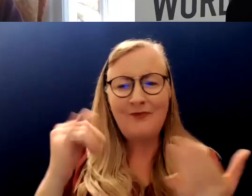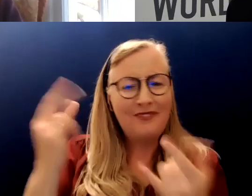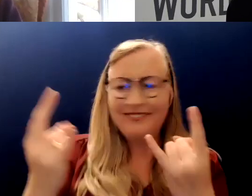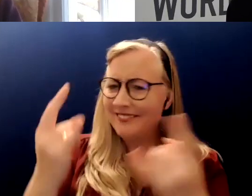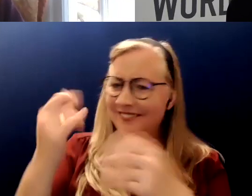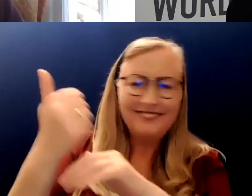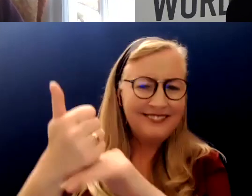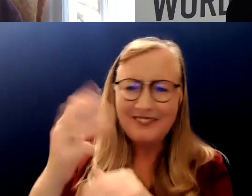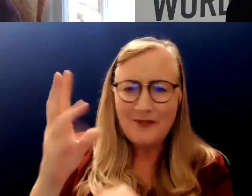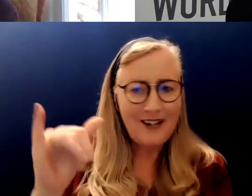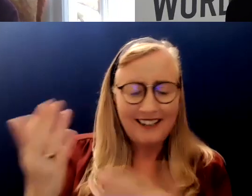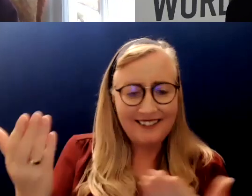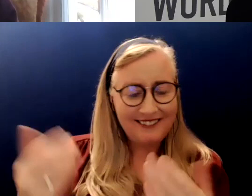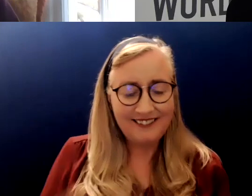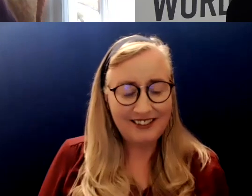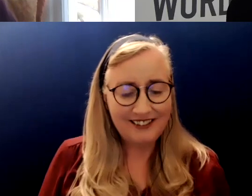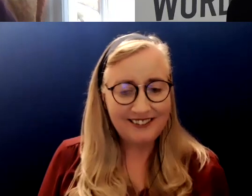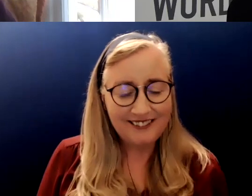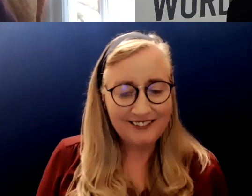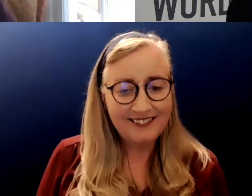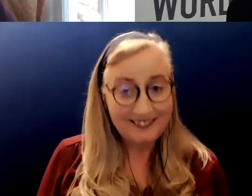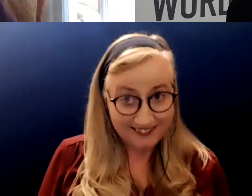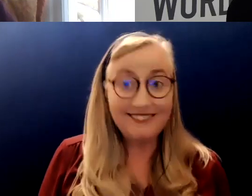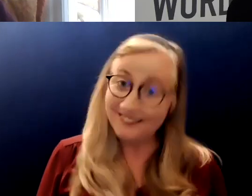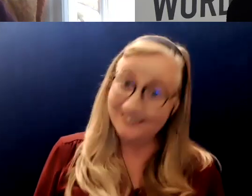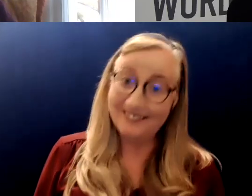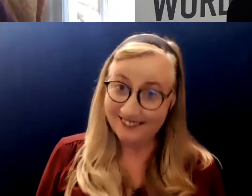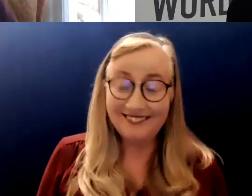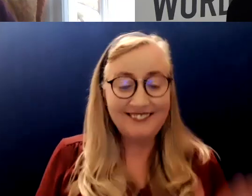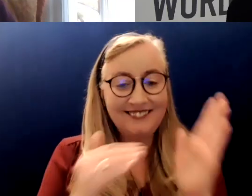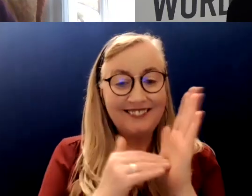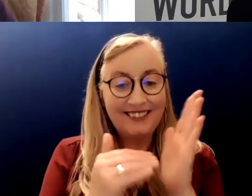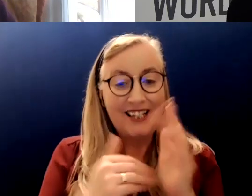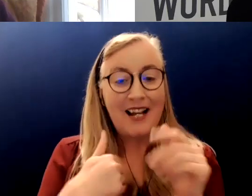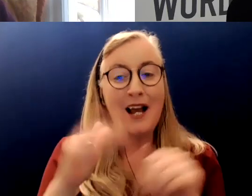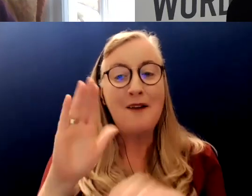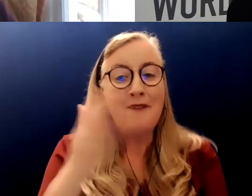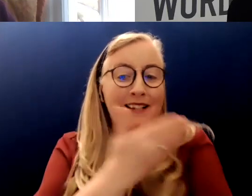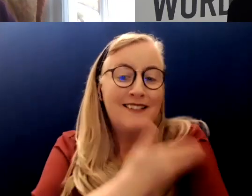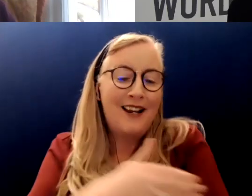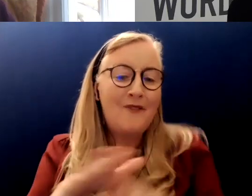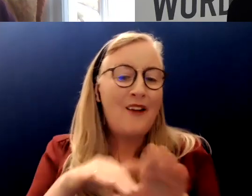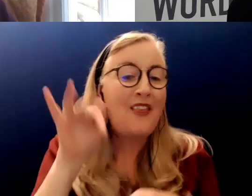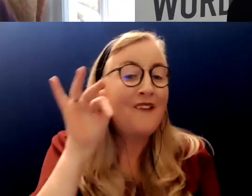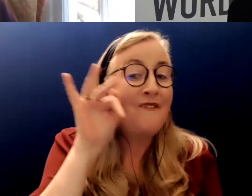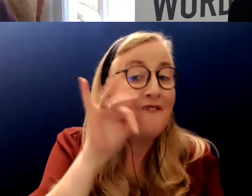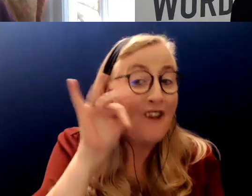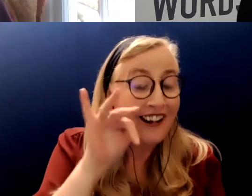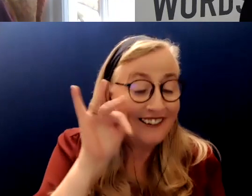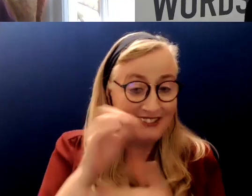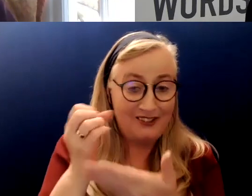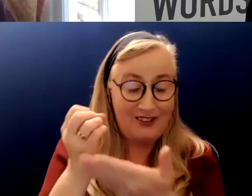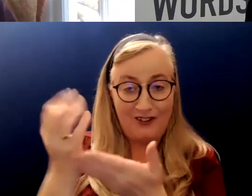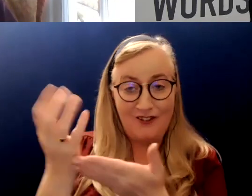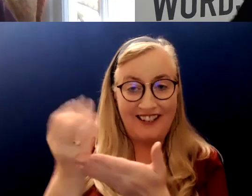yeah. Uh, yes, I can do that. And I have to start with a funny story